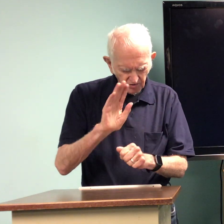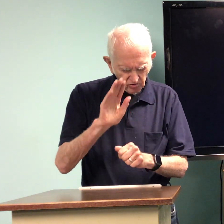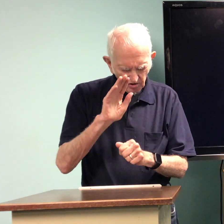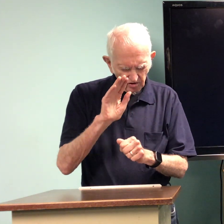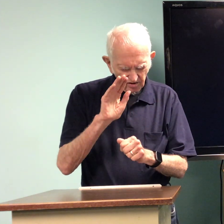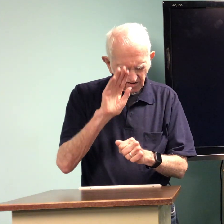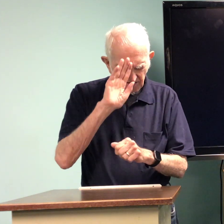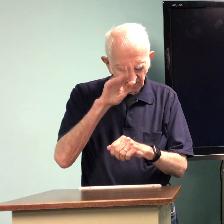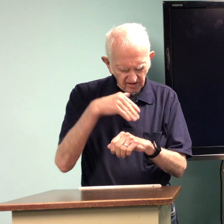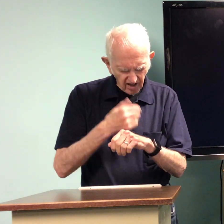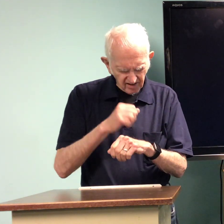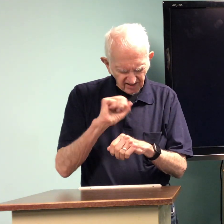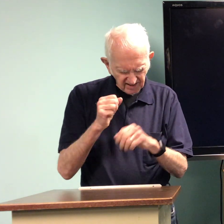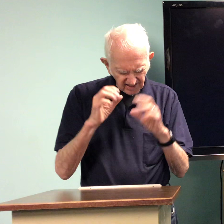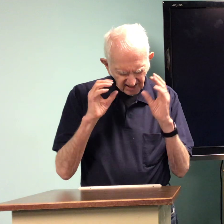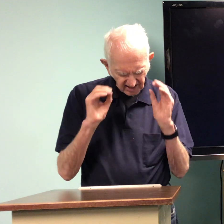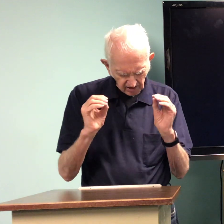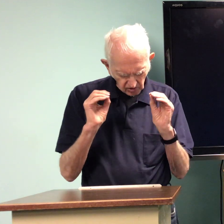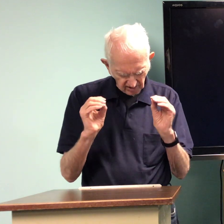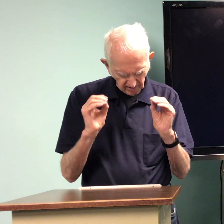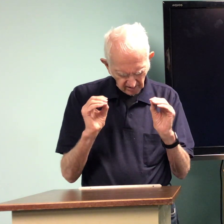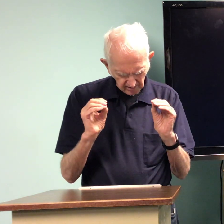you, your Son's teachings.